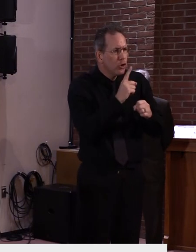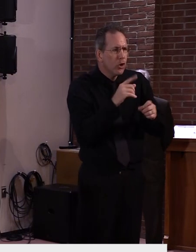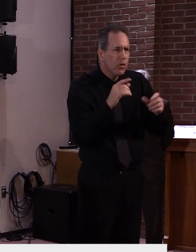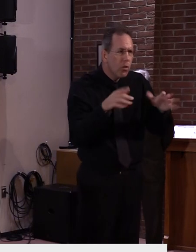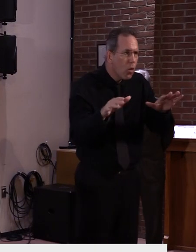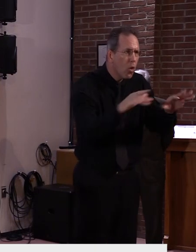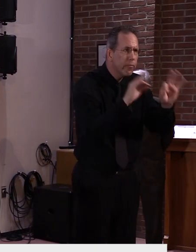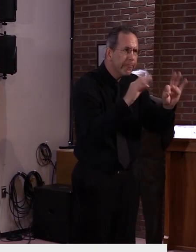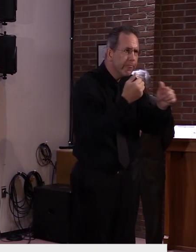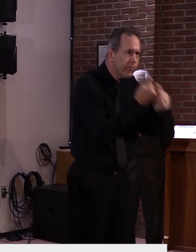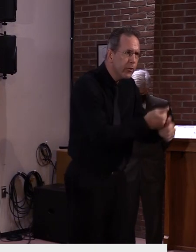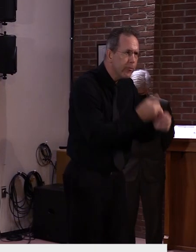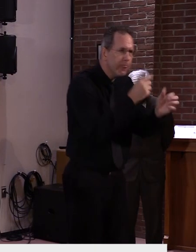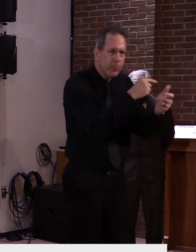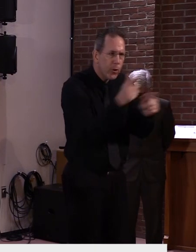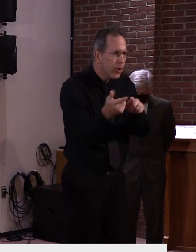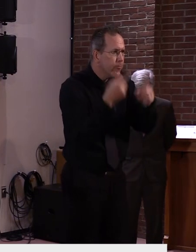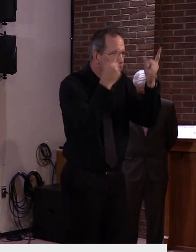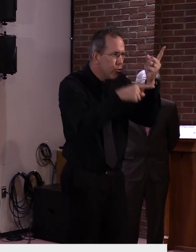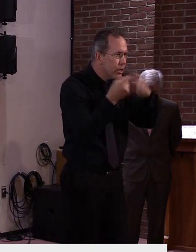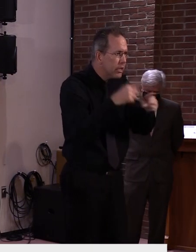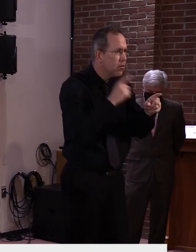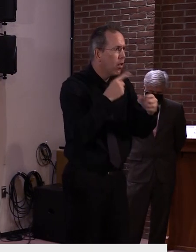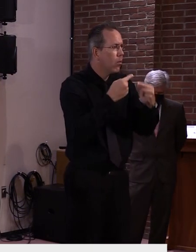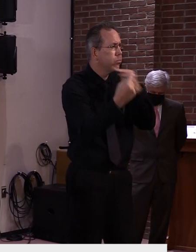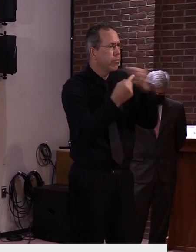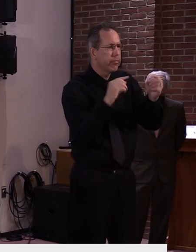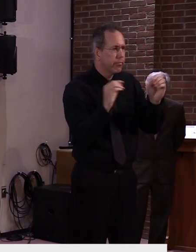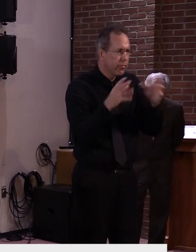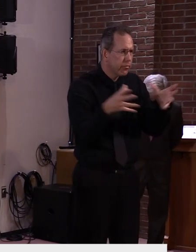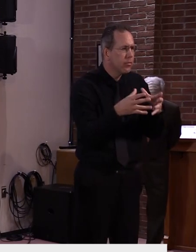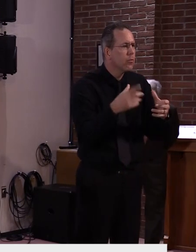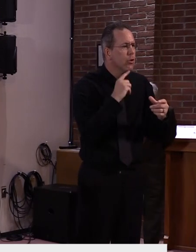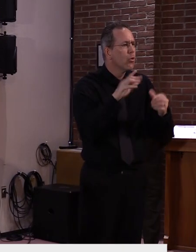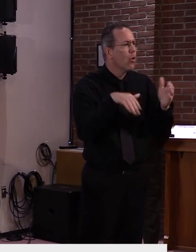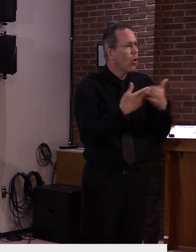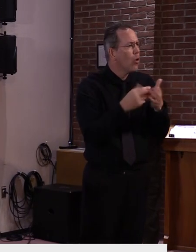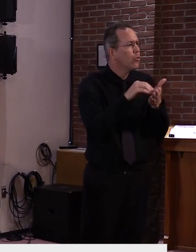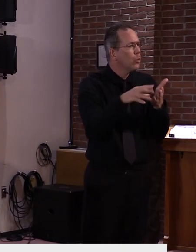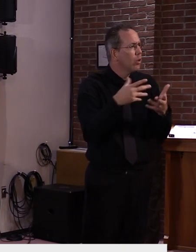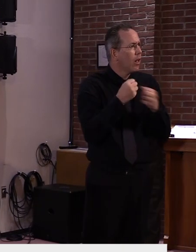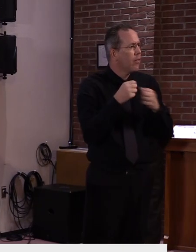remote learning now on the table, are snow days a thing of the past?